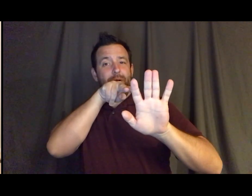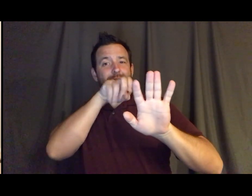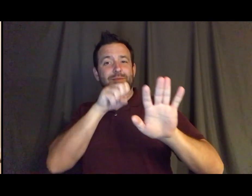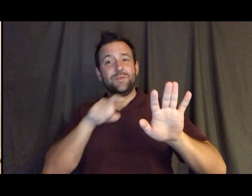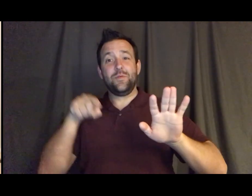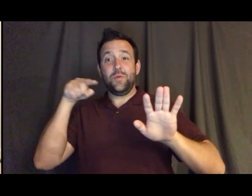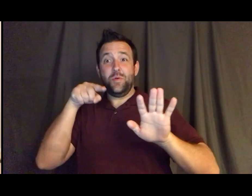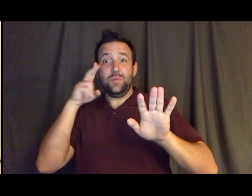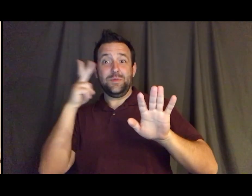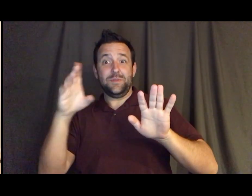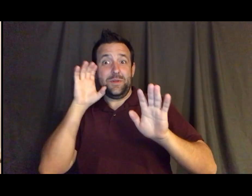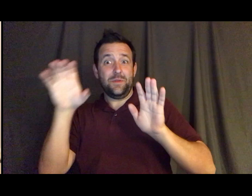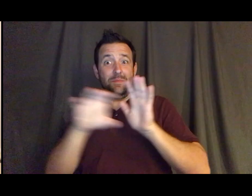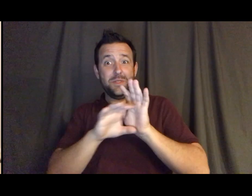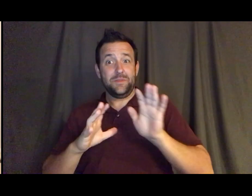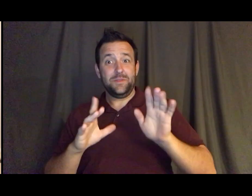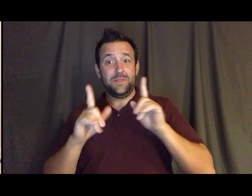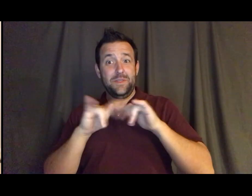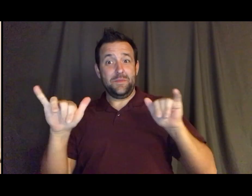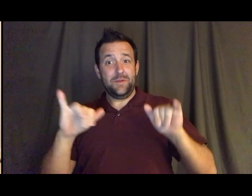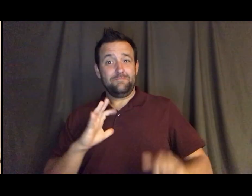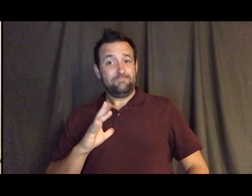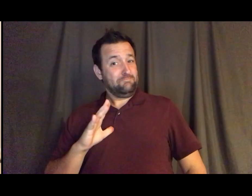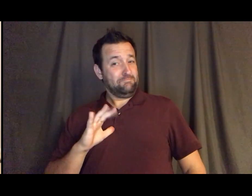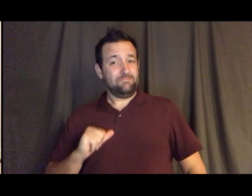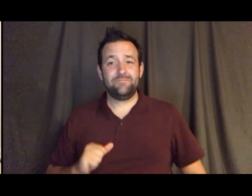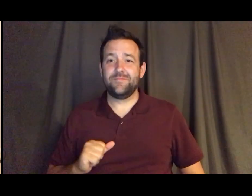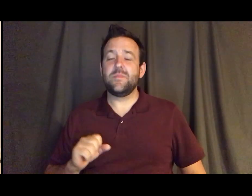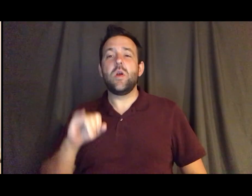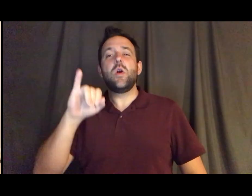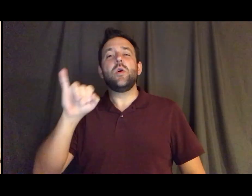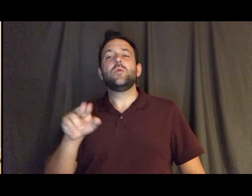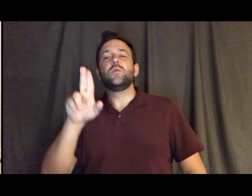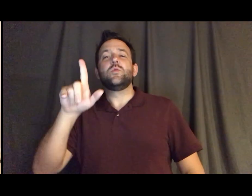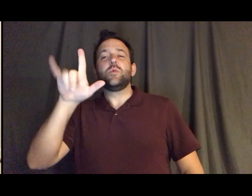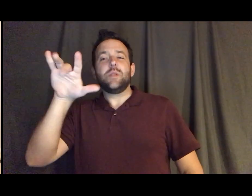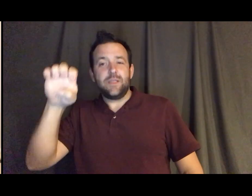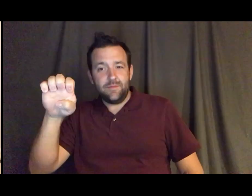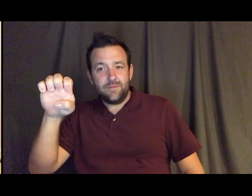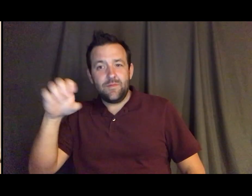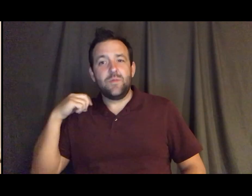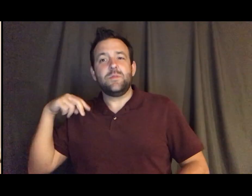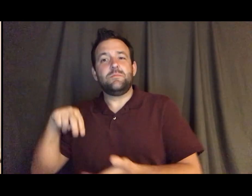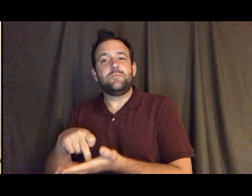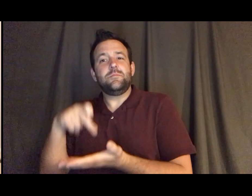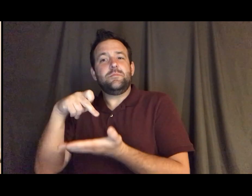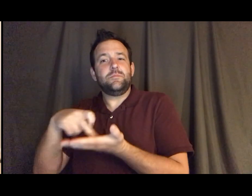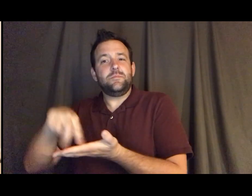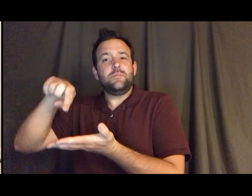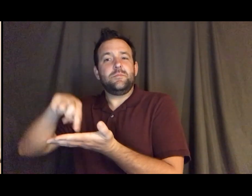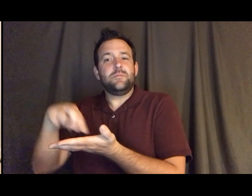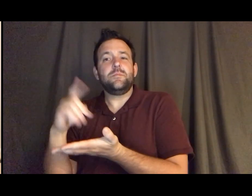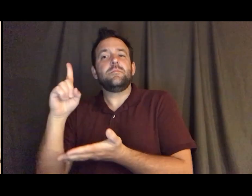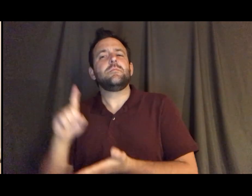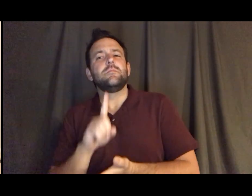So, Julie was skipping home from school. She came to a large moving van. A man came out carrying a spoon,